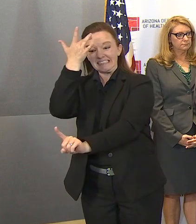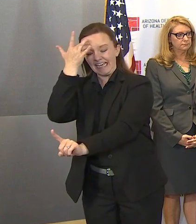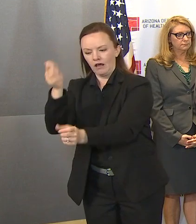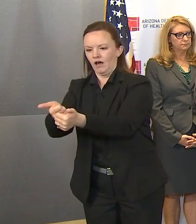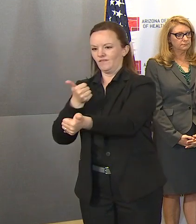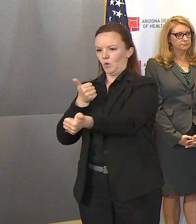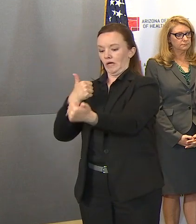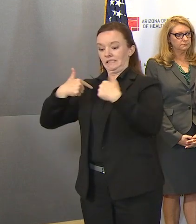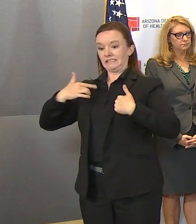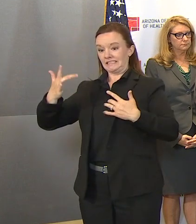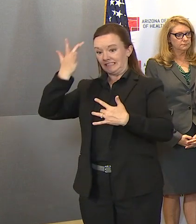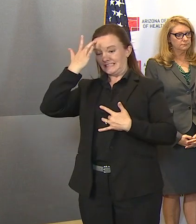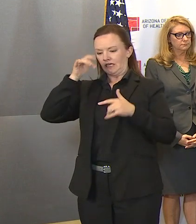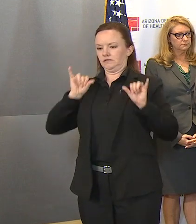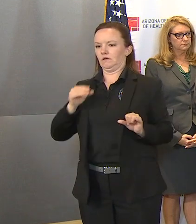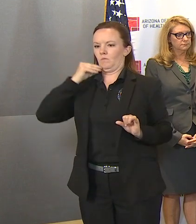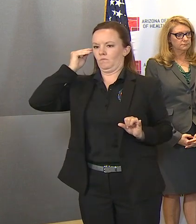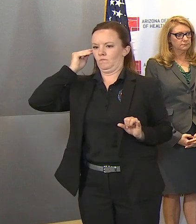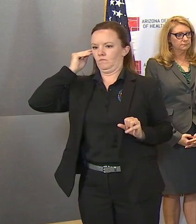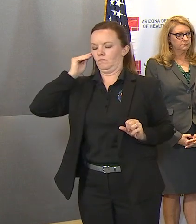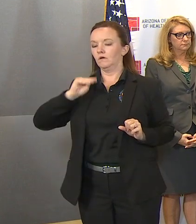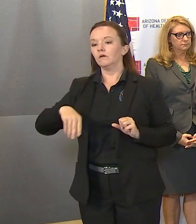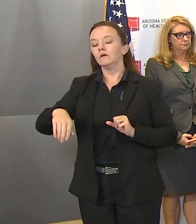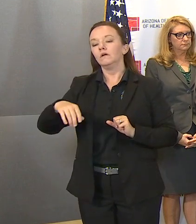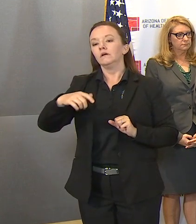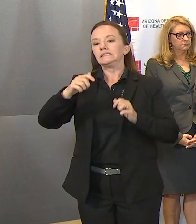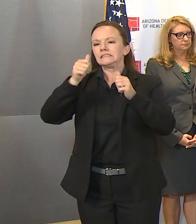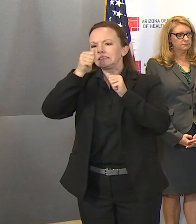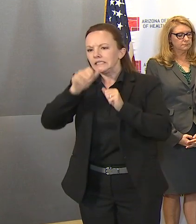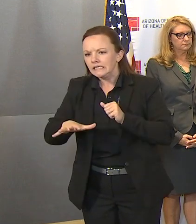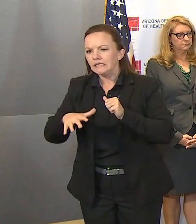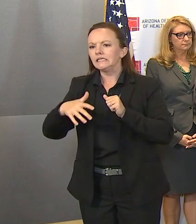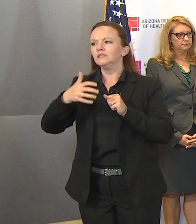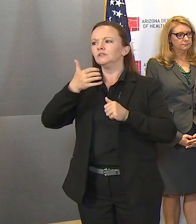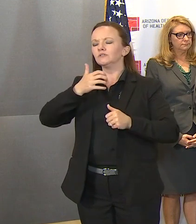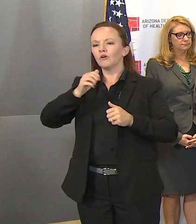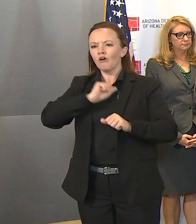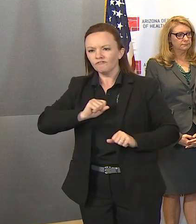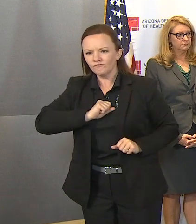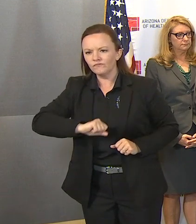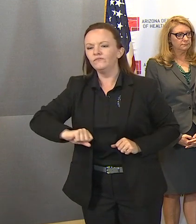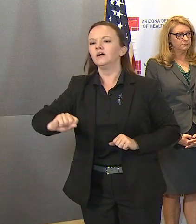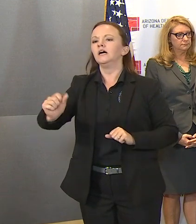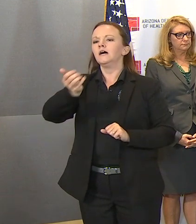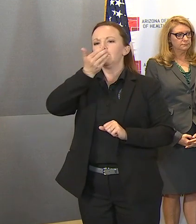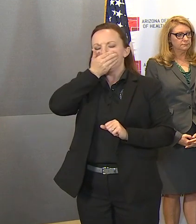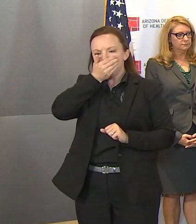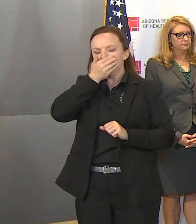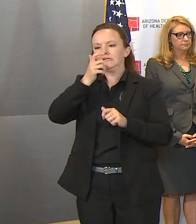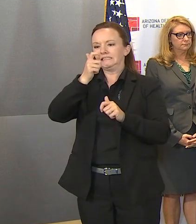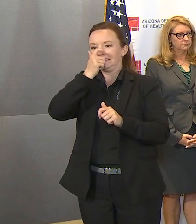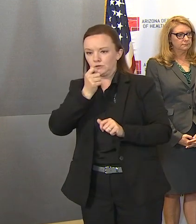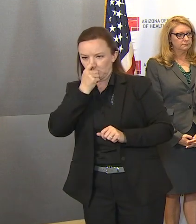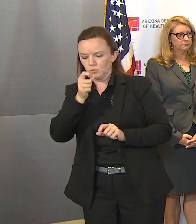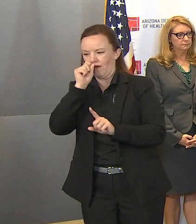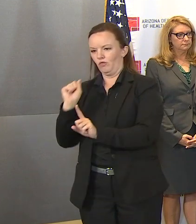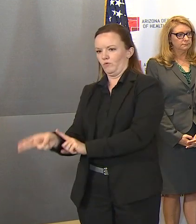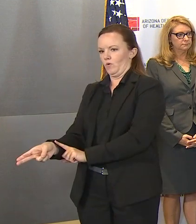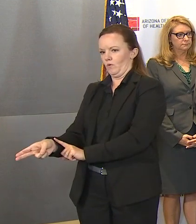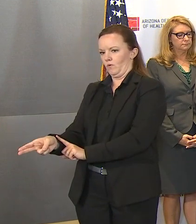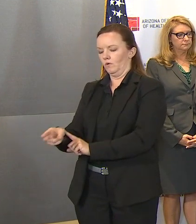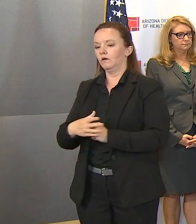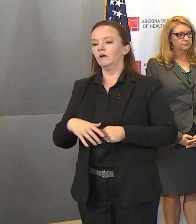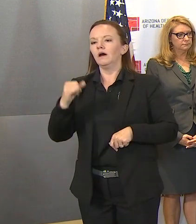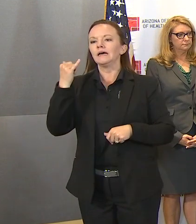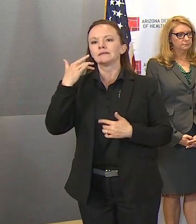sick. Cover your cough or sneeze with a tissue and then immediately throw the tissue in the trash. Clean and disinfect